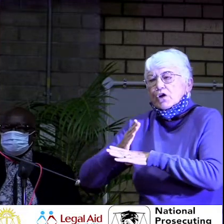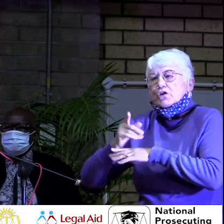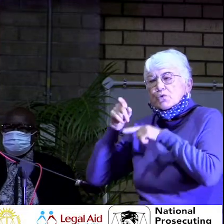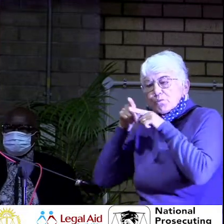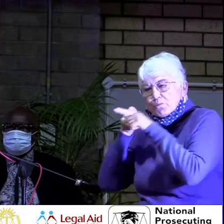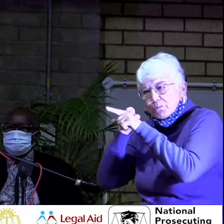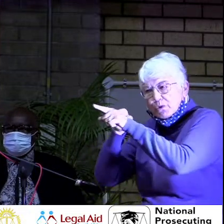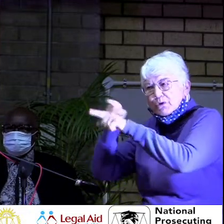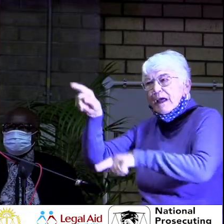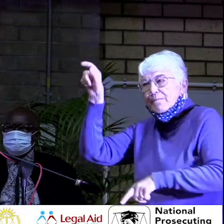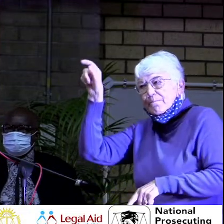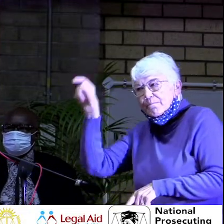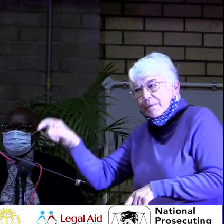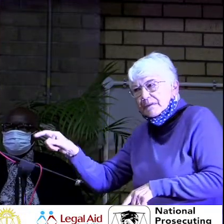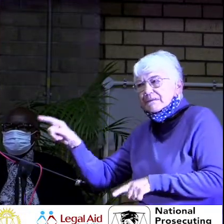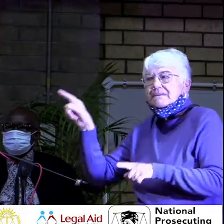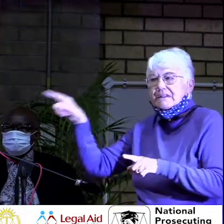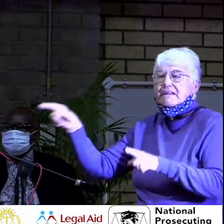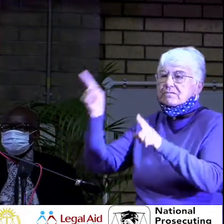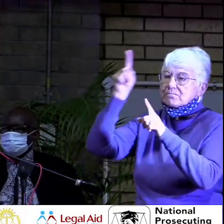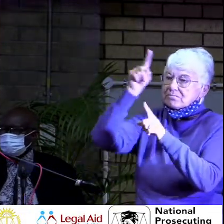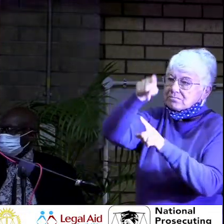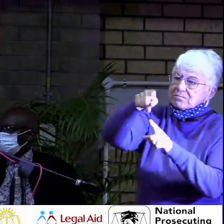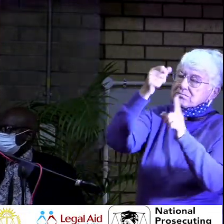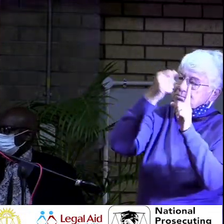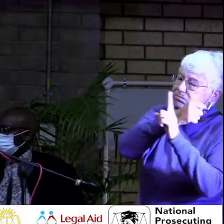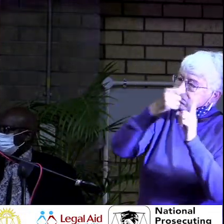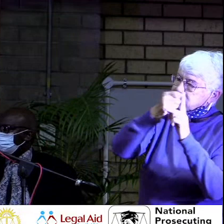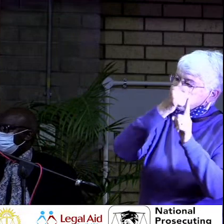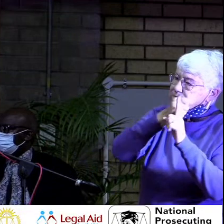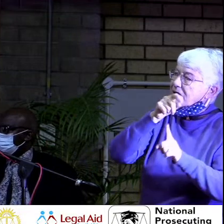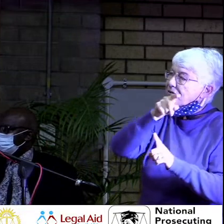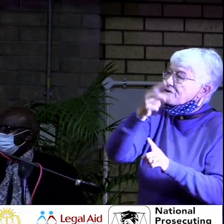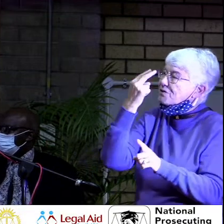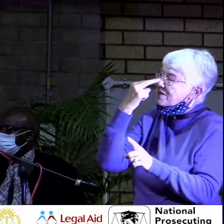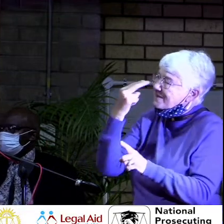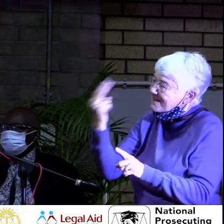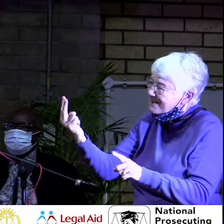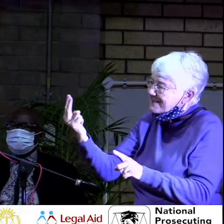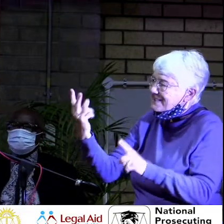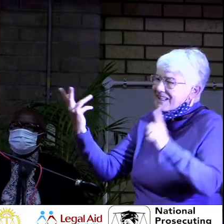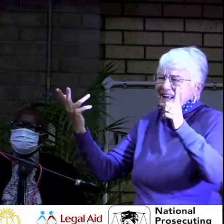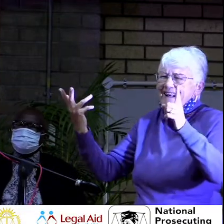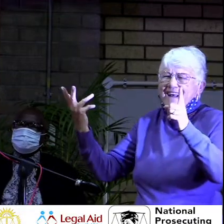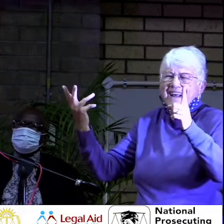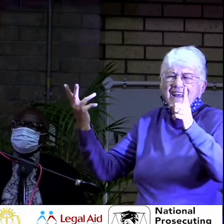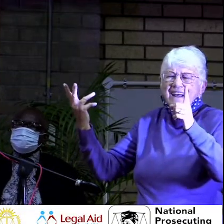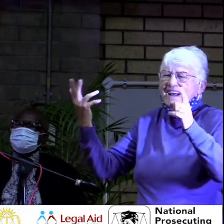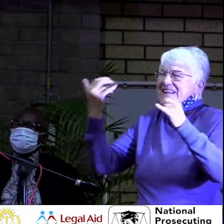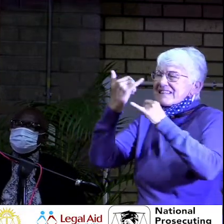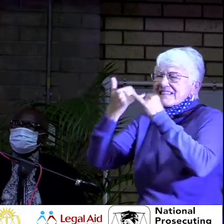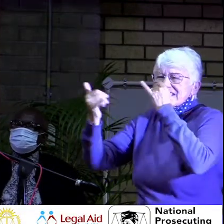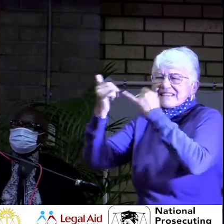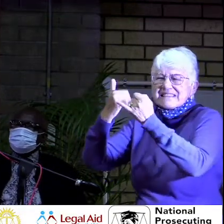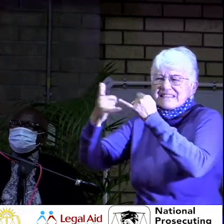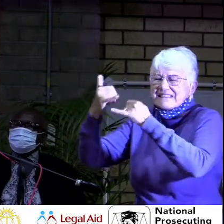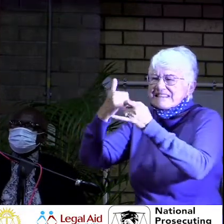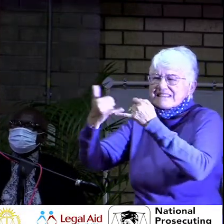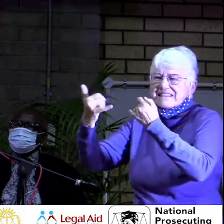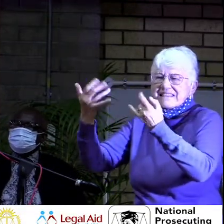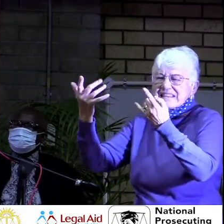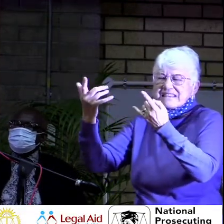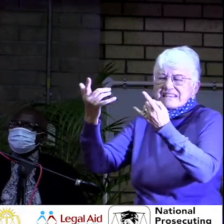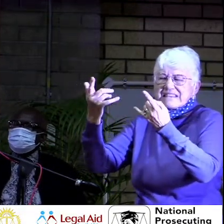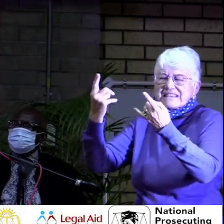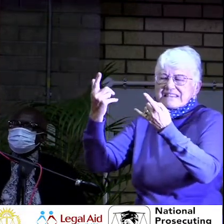is please report. If you see something, if you see a sexual offense, please commit